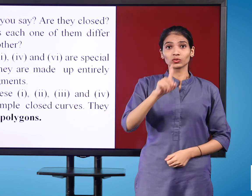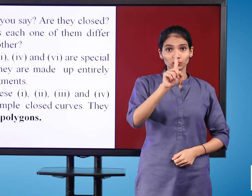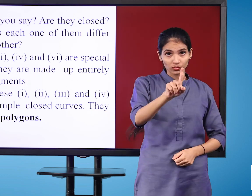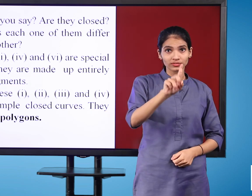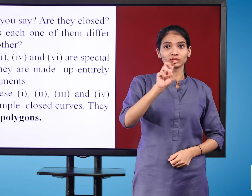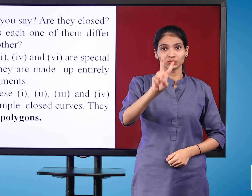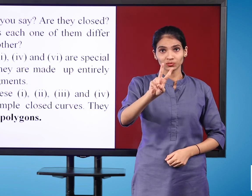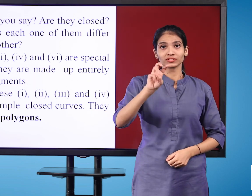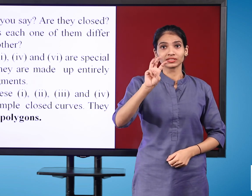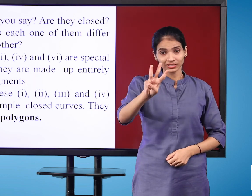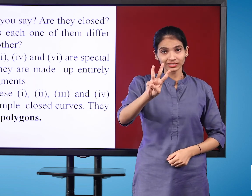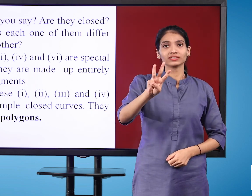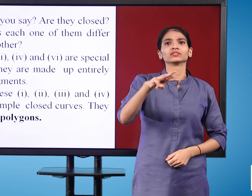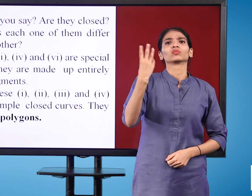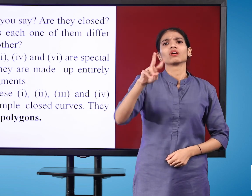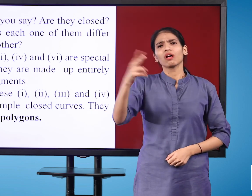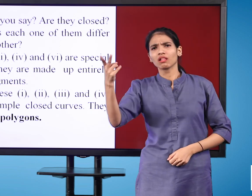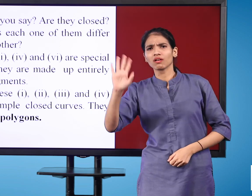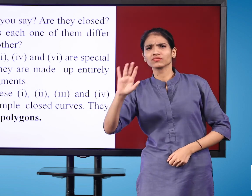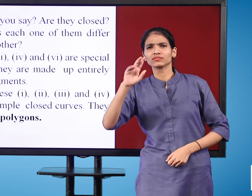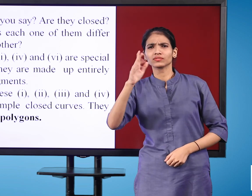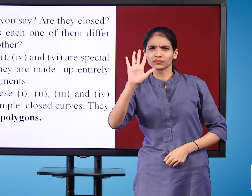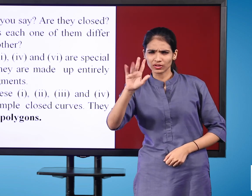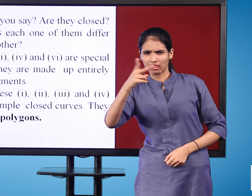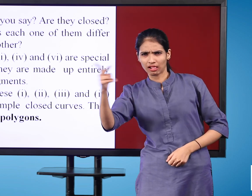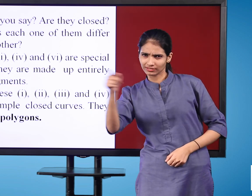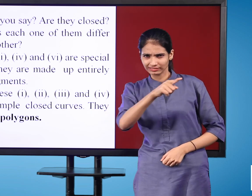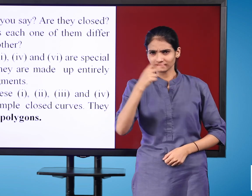one, 2, 3, and 4 are also simple closed curves.